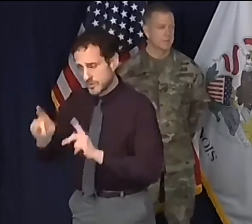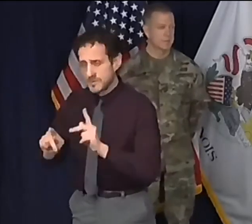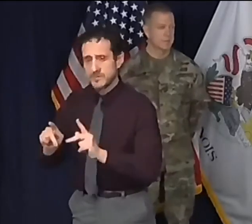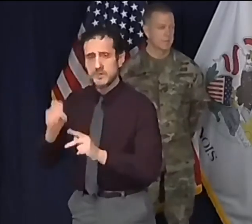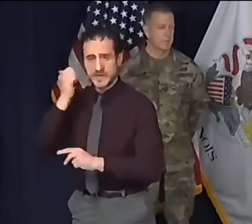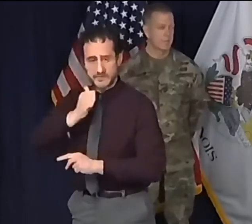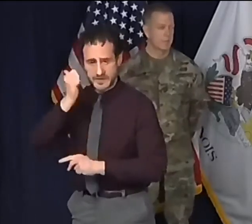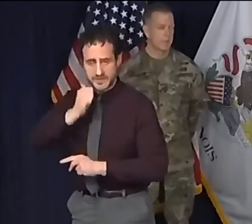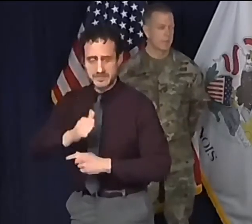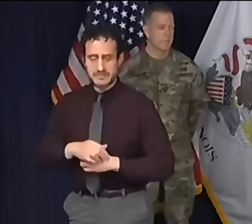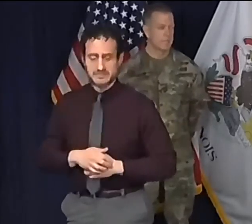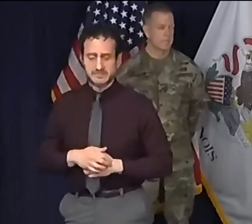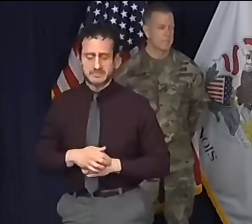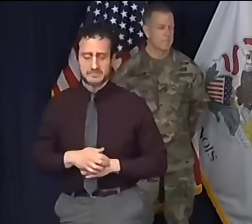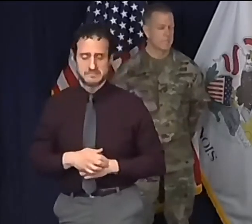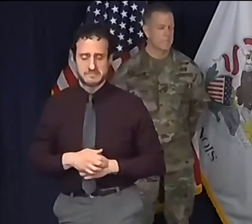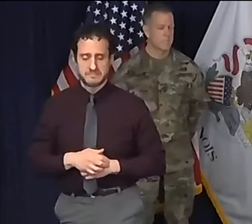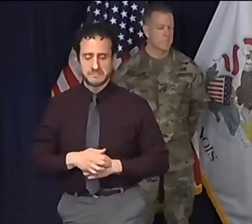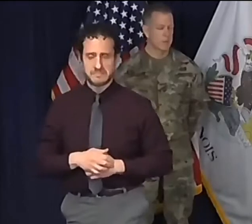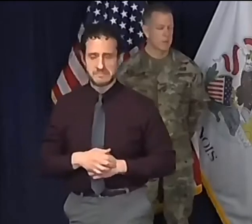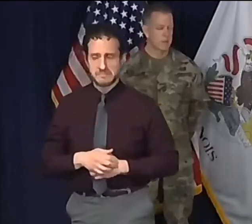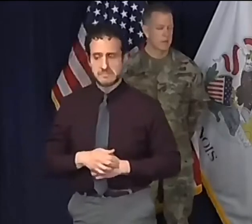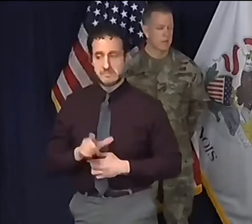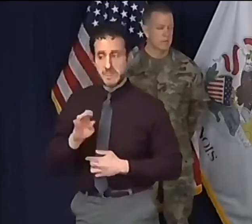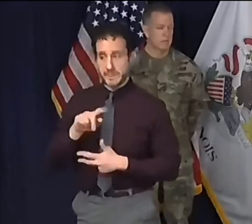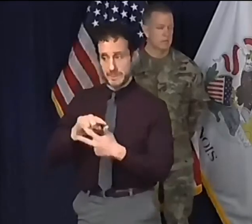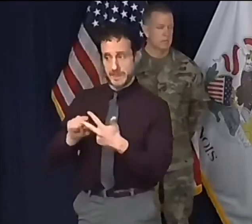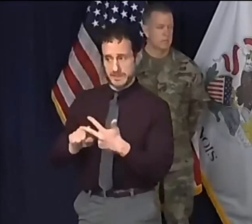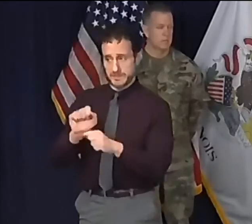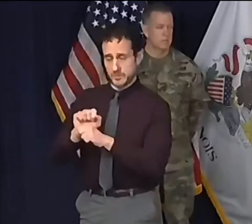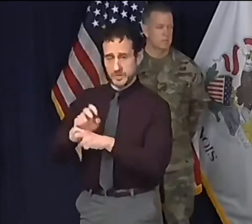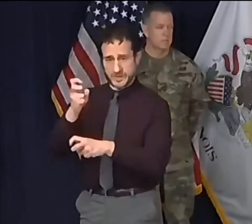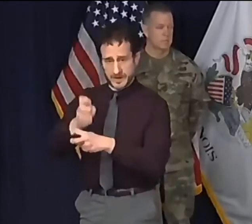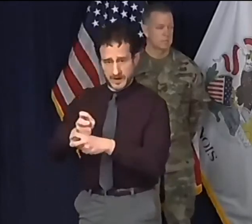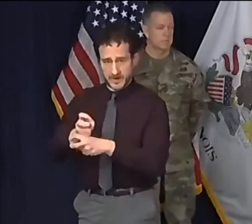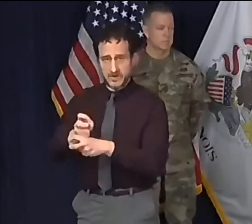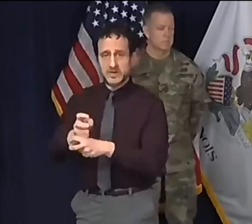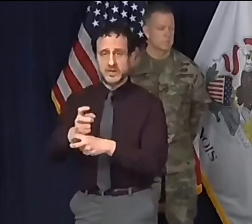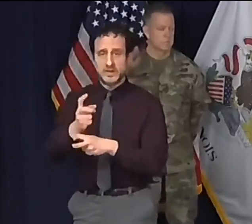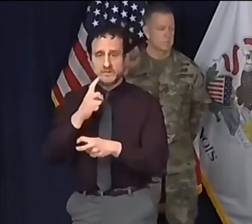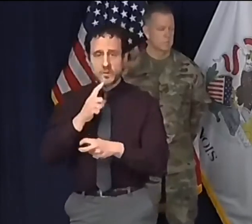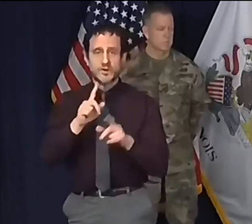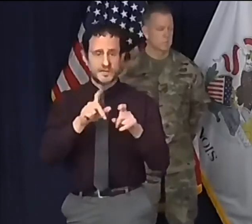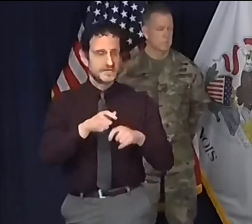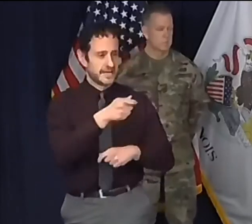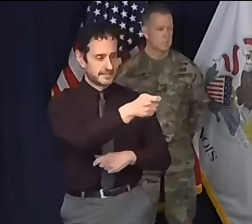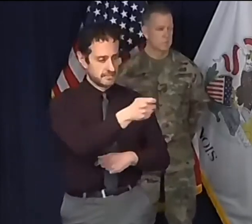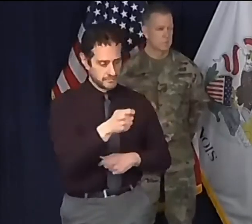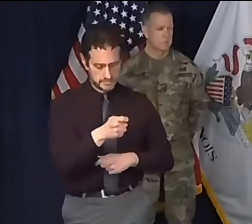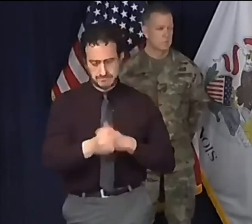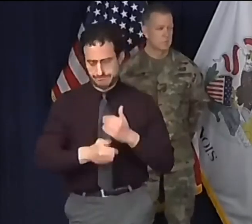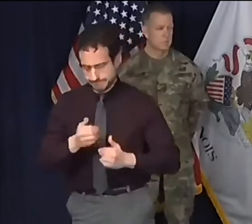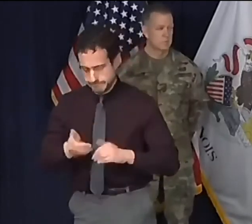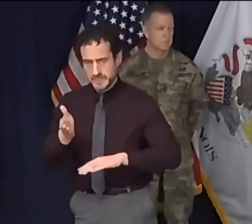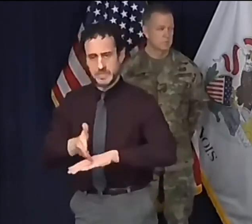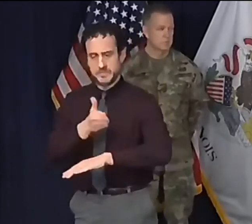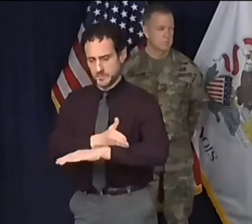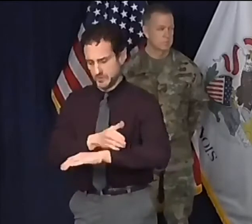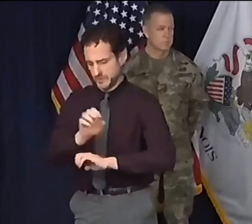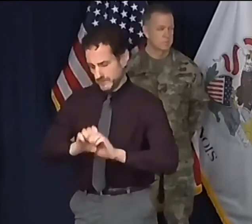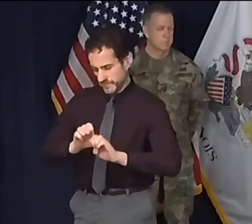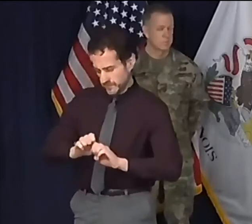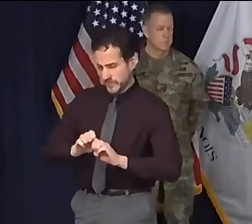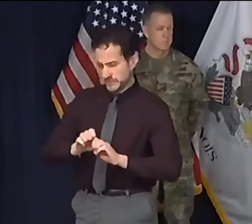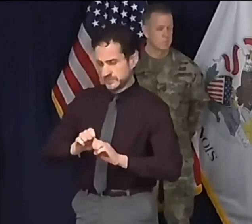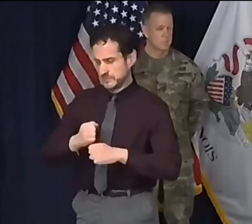day. Our public health labs have been working hard on test implementation, method improvement, and evaluation since the